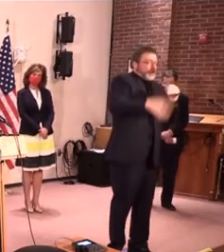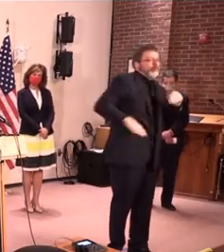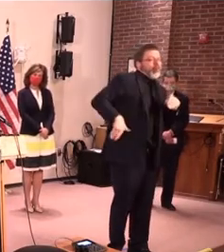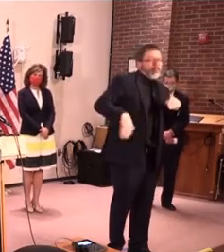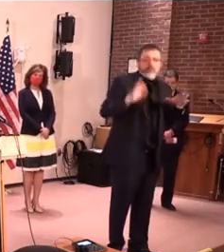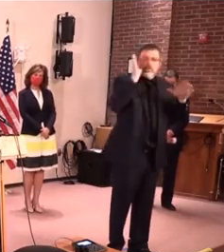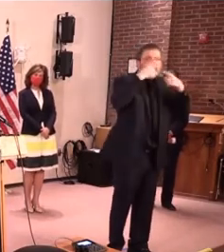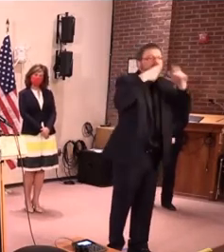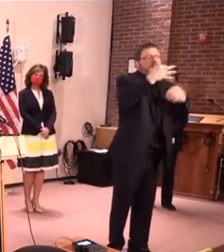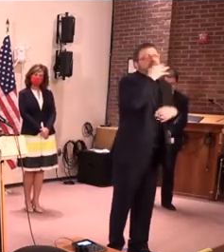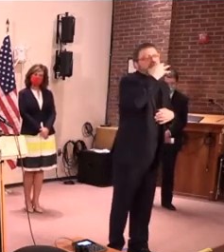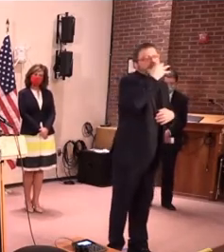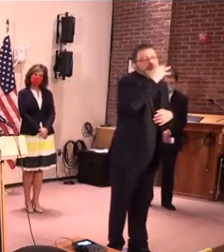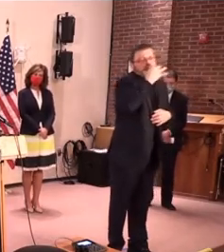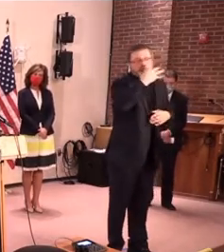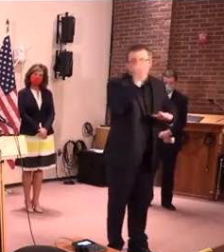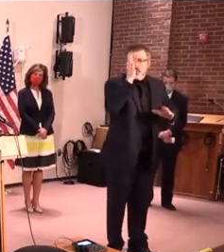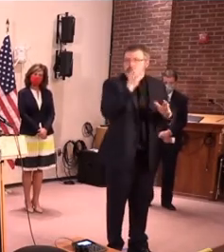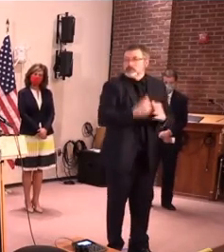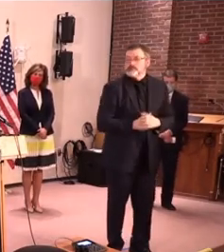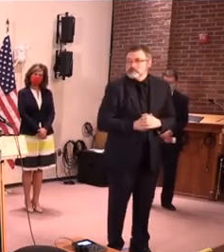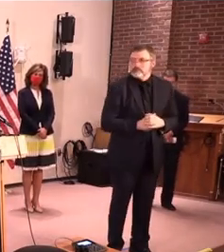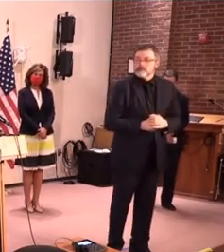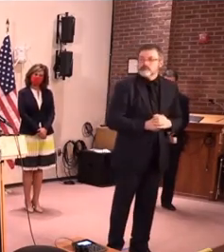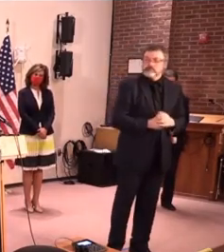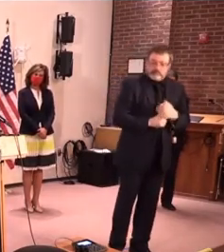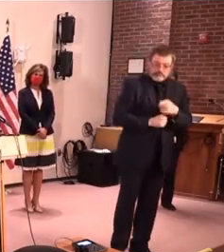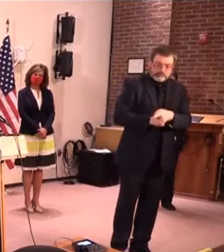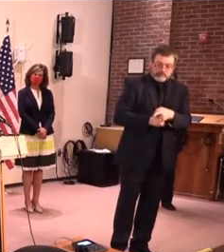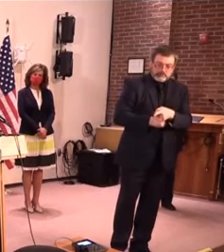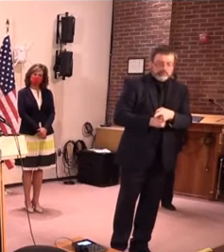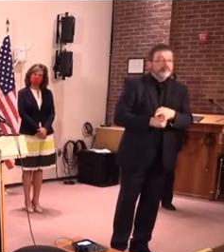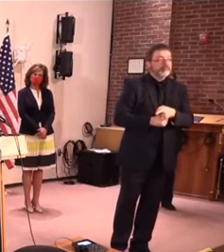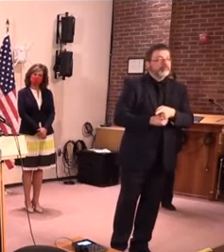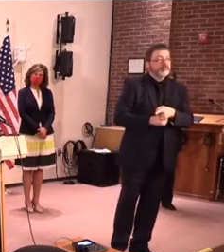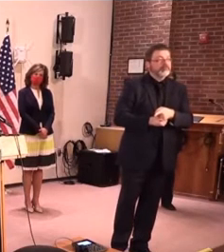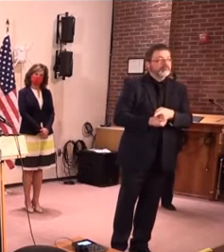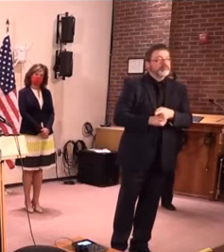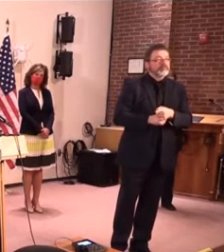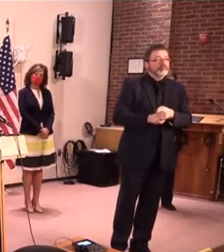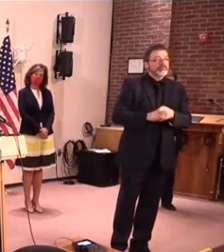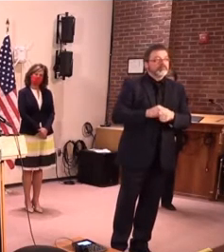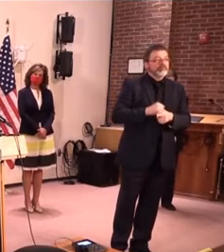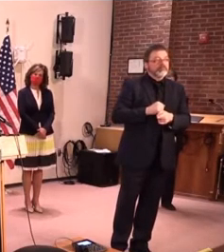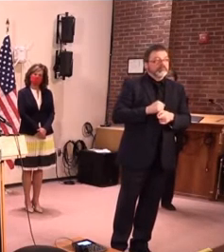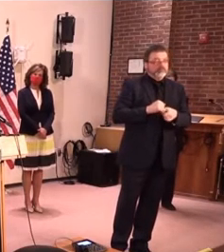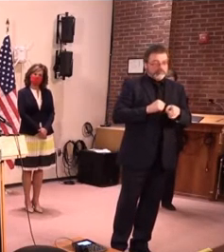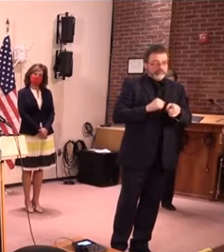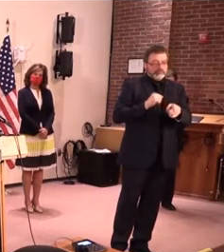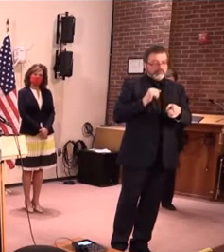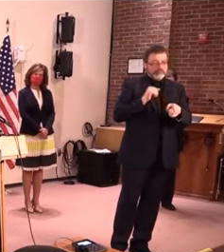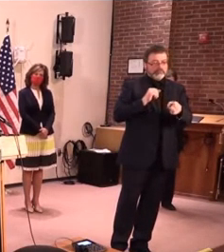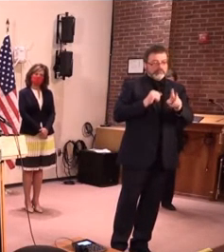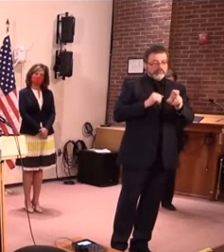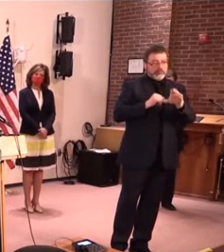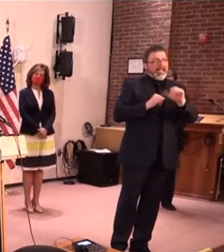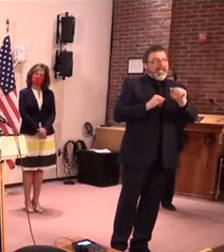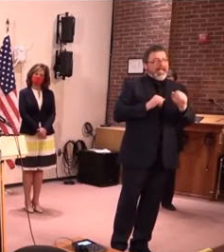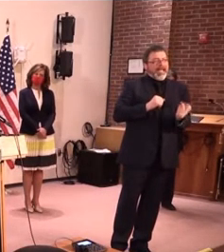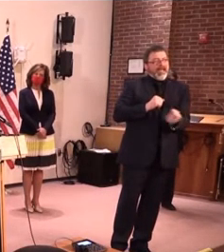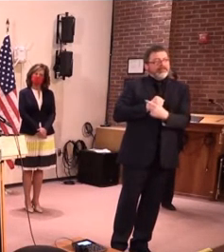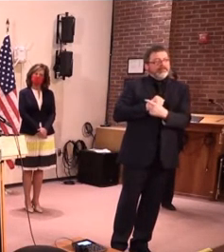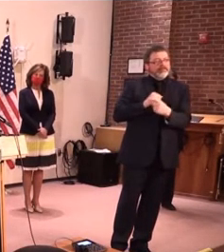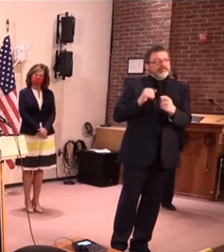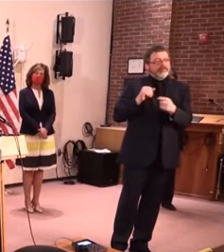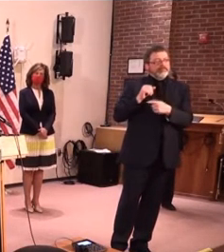just to clarify, what Secretary Smith was just addressing was specific to the motel transition. As far as the homelessness